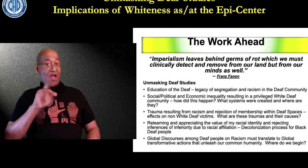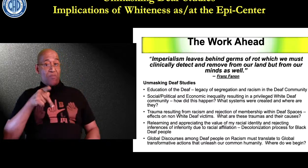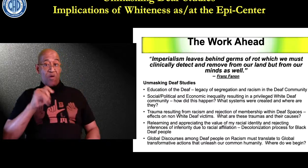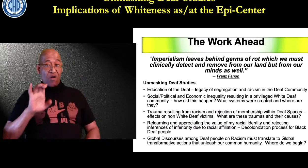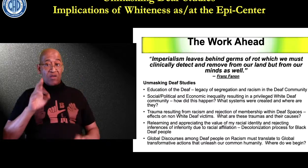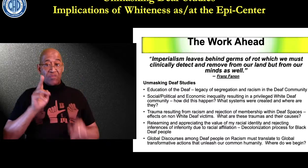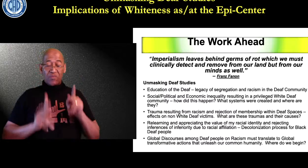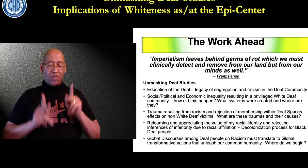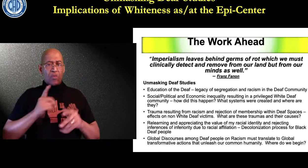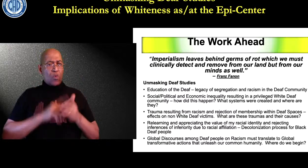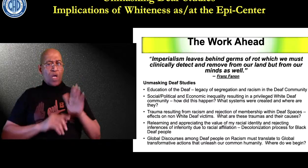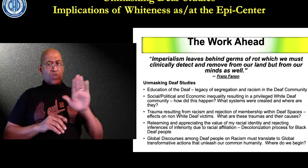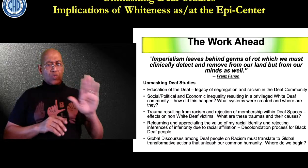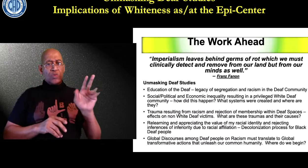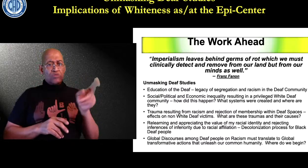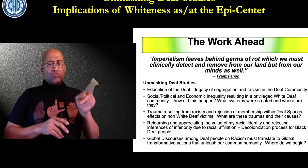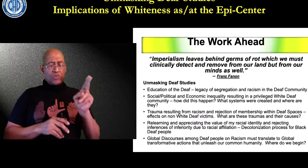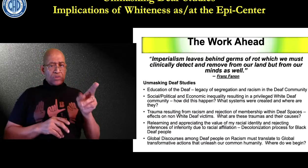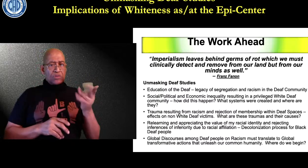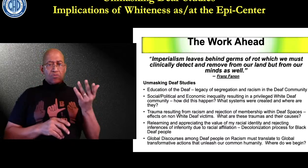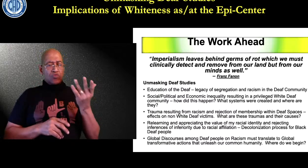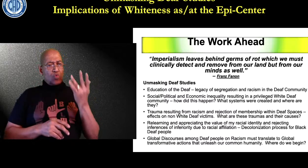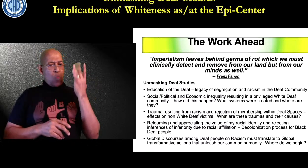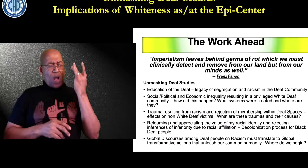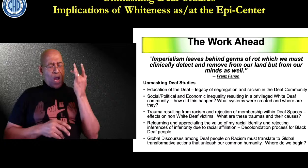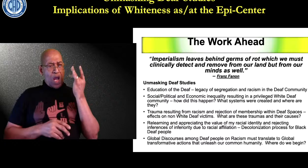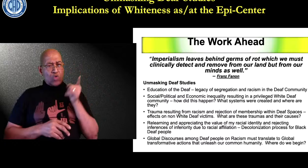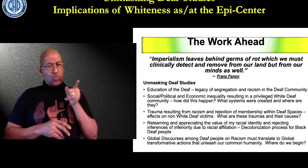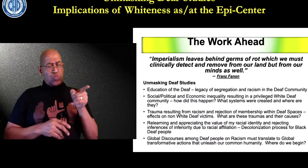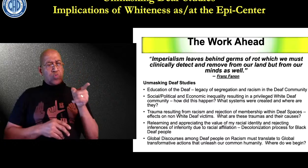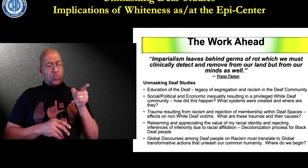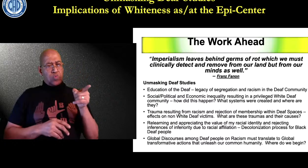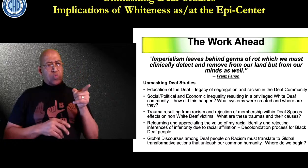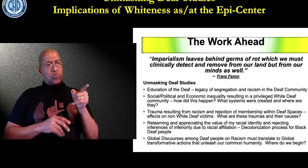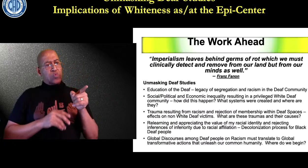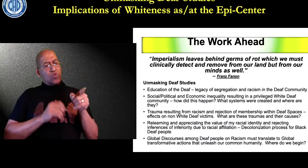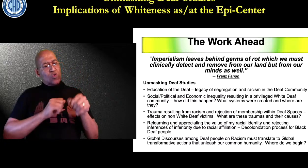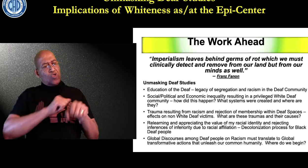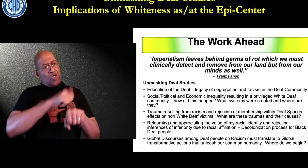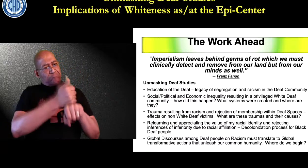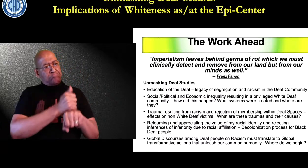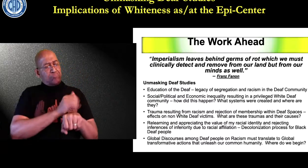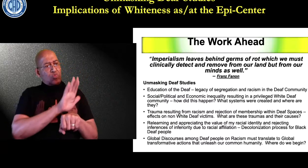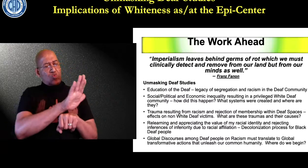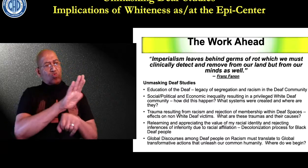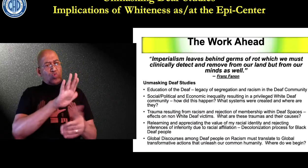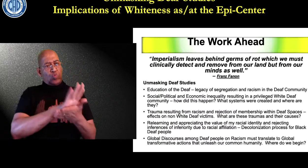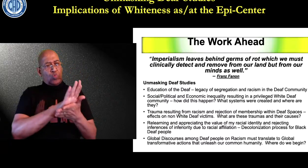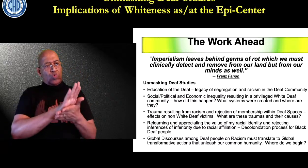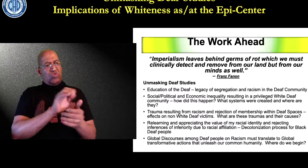people, the individuals, our bodies, the people who are involved, your history,